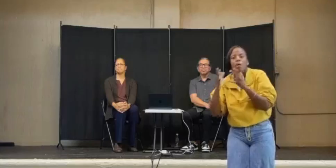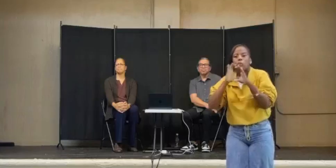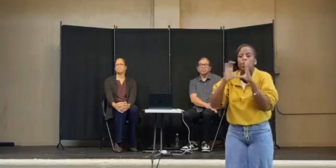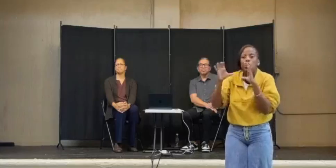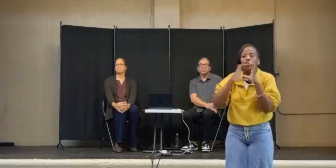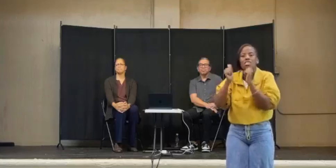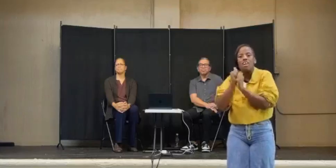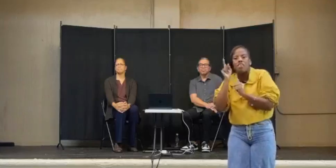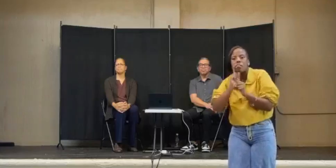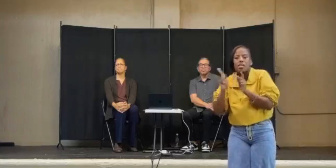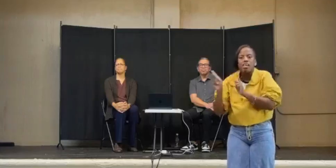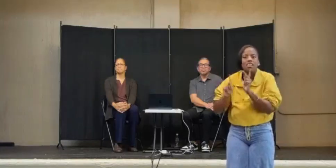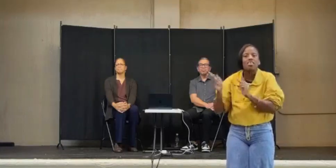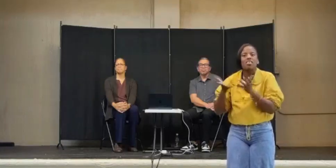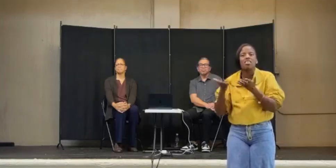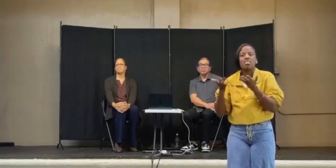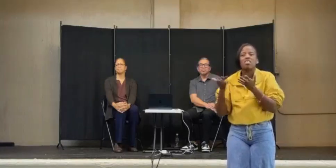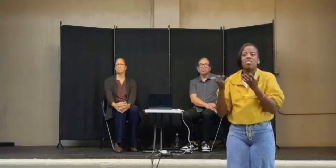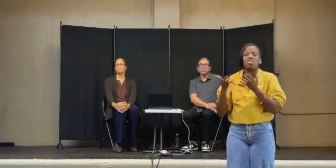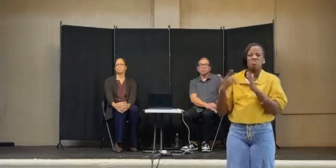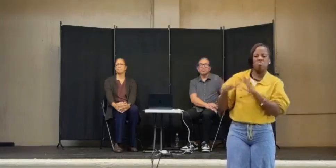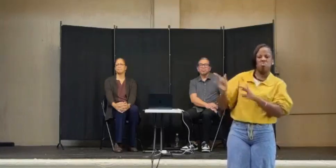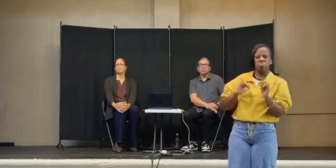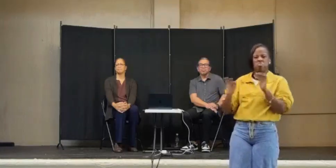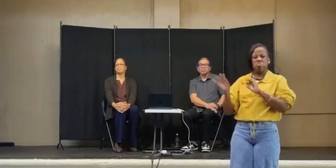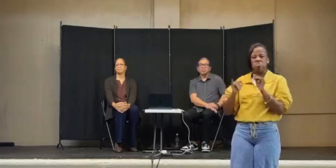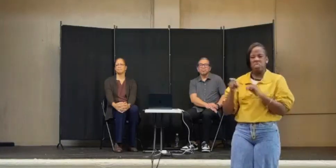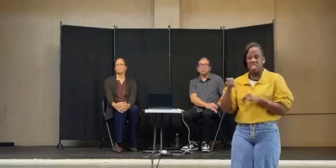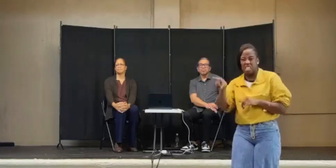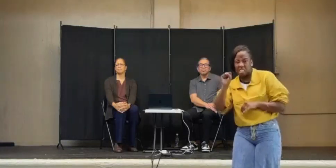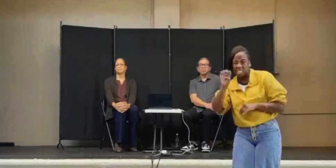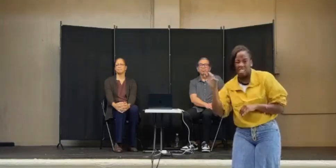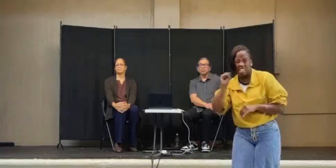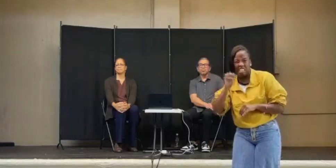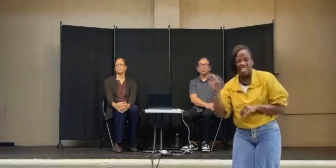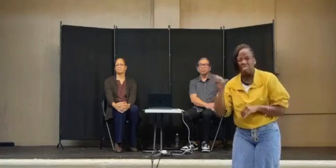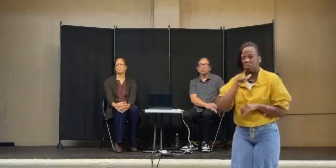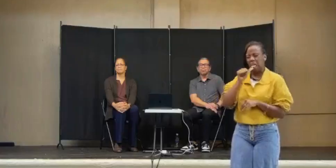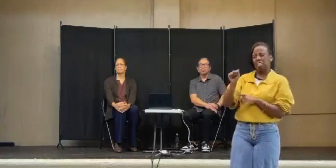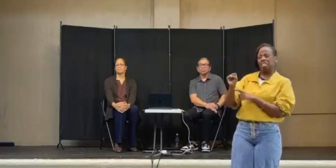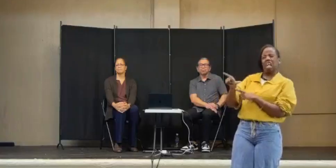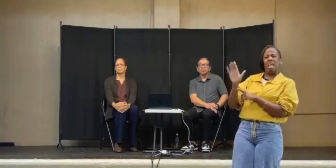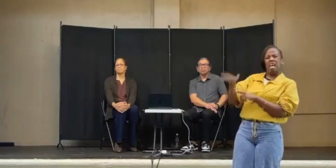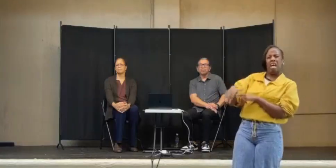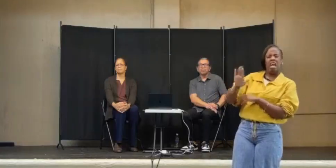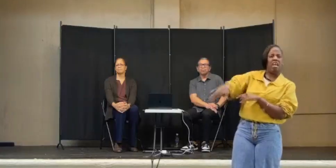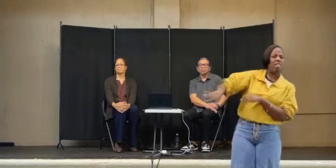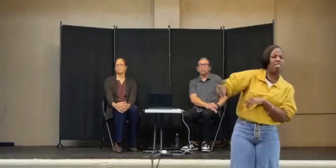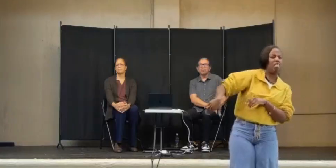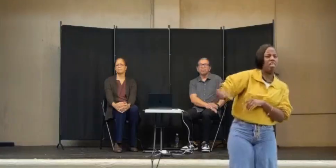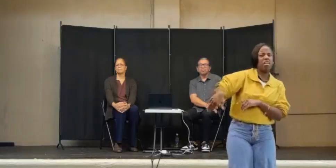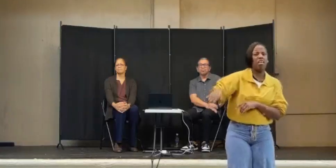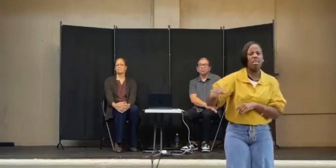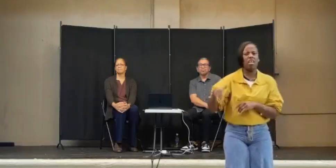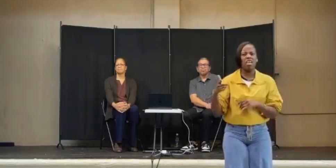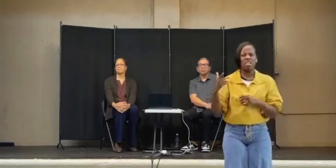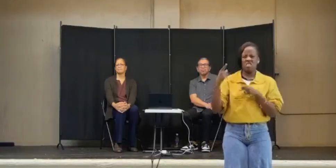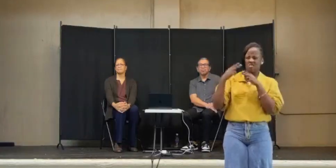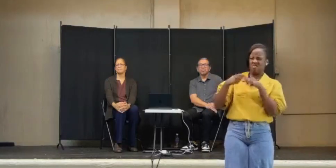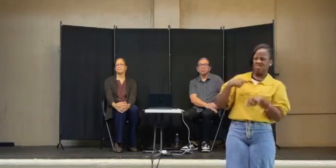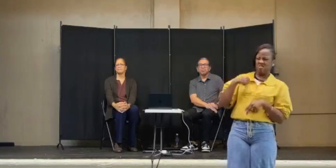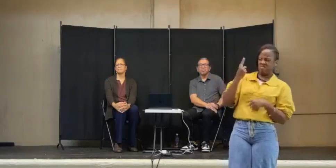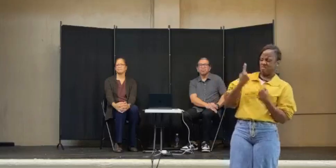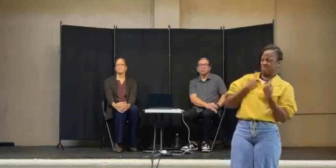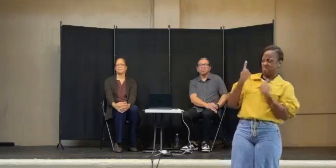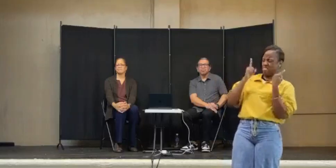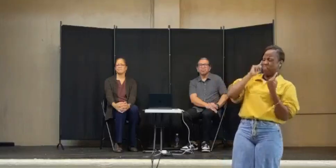And, you know, because I try to communicate with them, with deaf people, and I feel like they criticize the way that I sign. They're like, oh, you